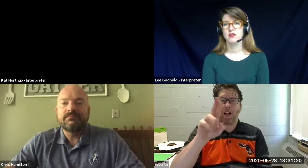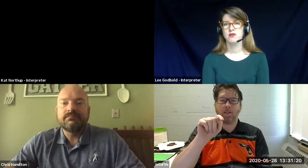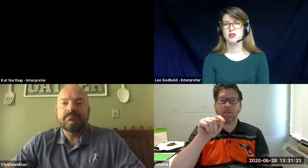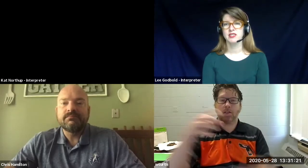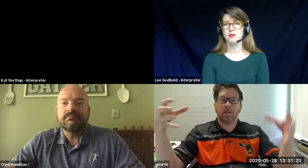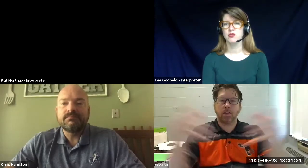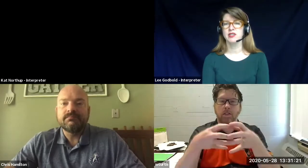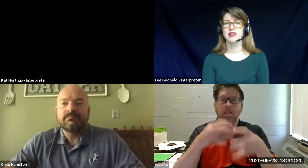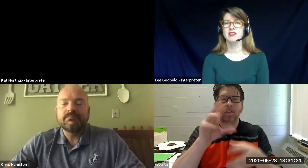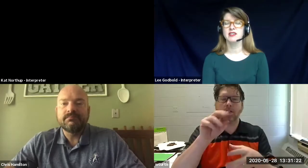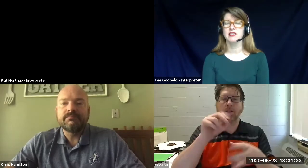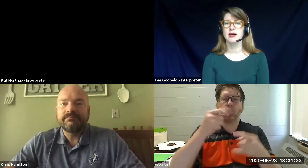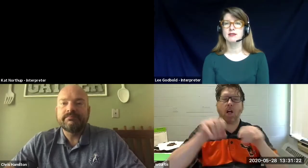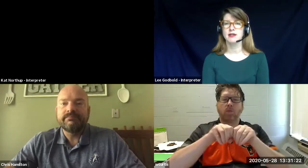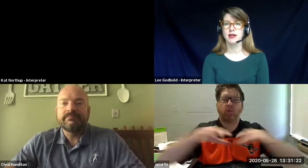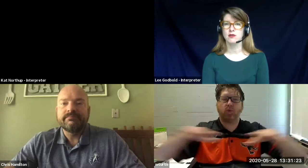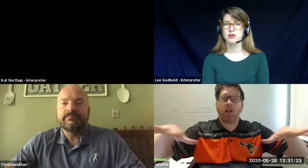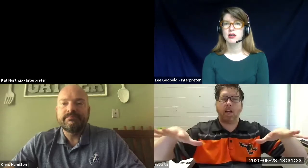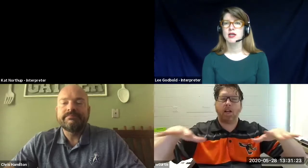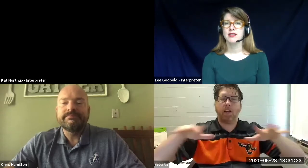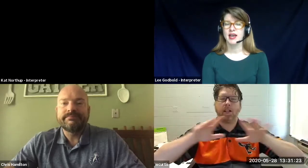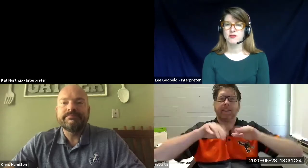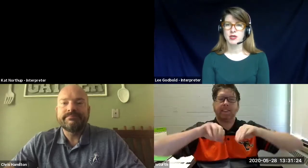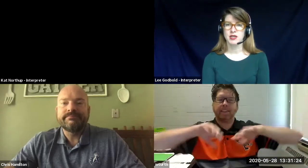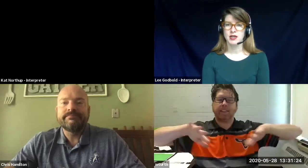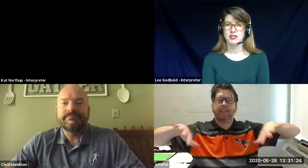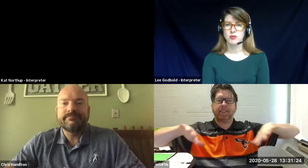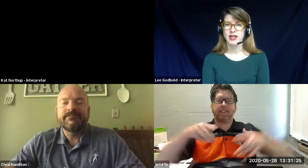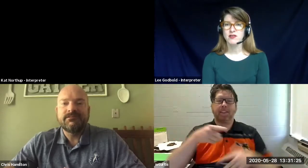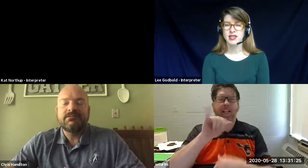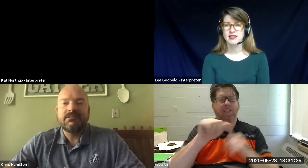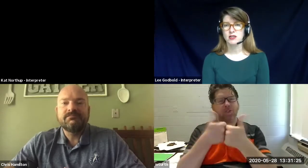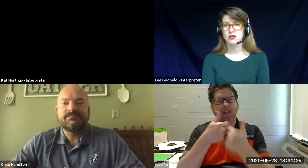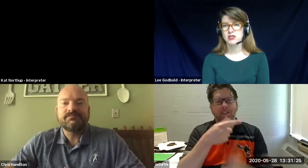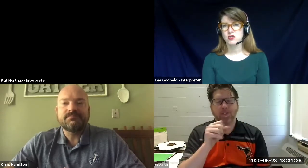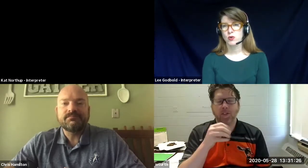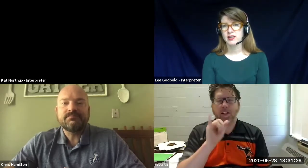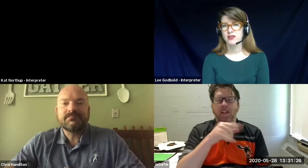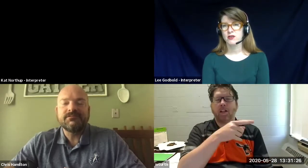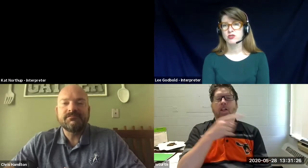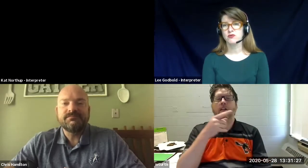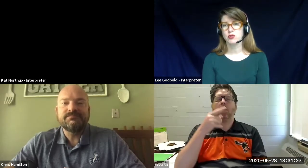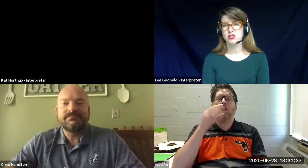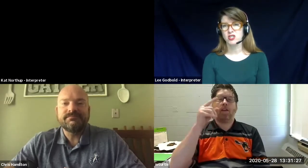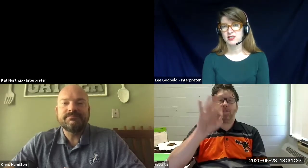For example, in the dugout, they have to be spread out. They can't sit closely to one another, which of course is